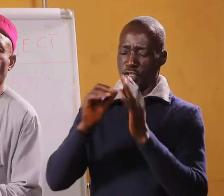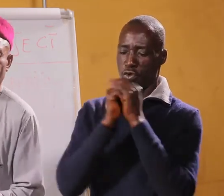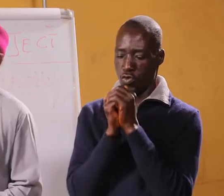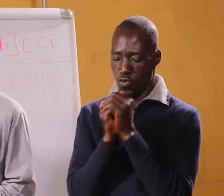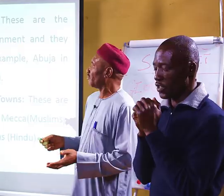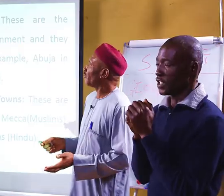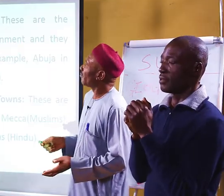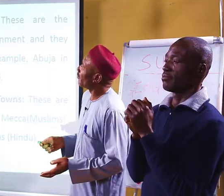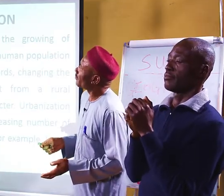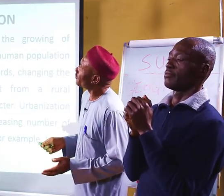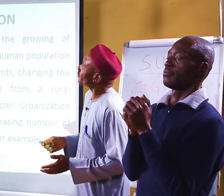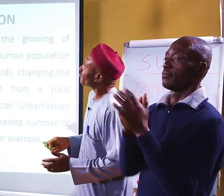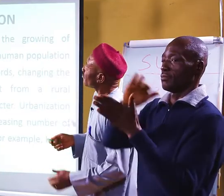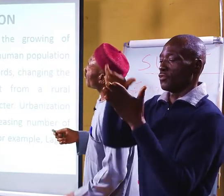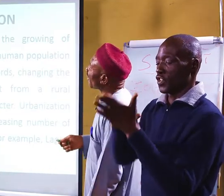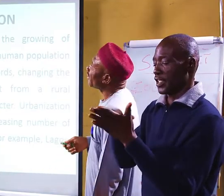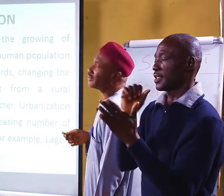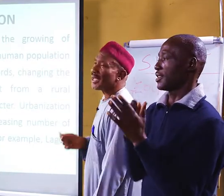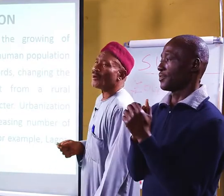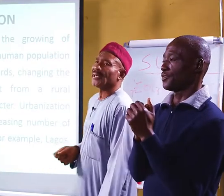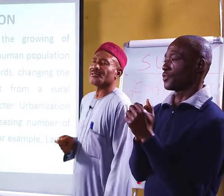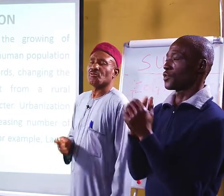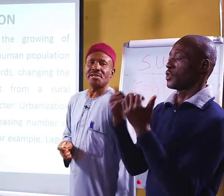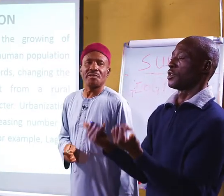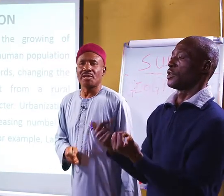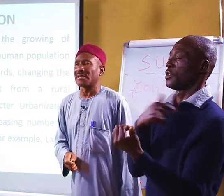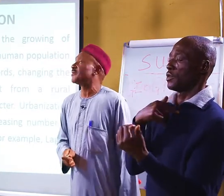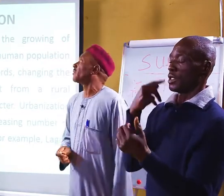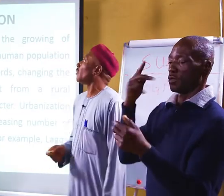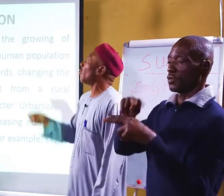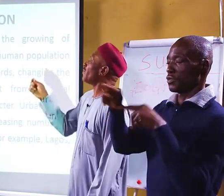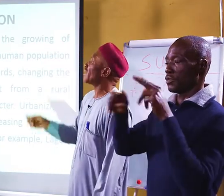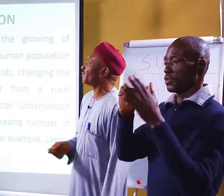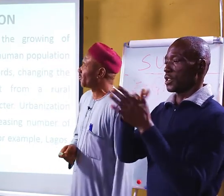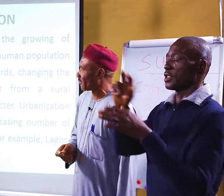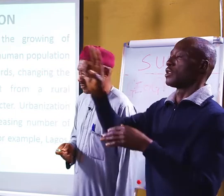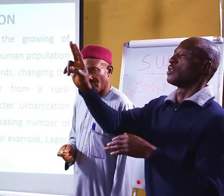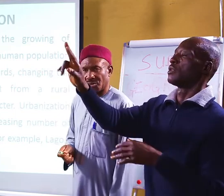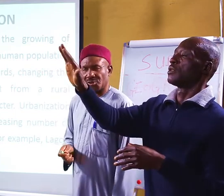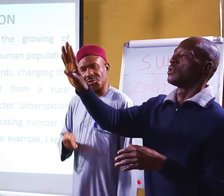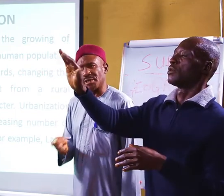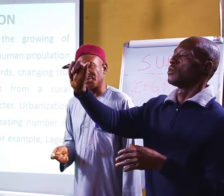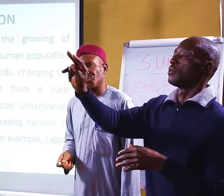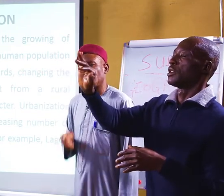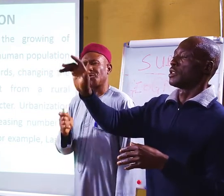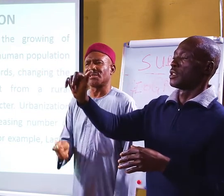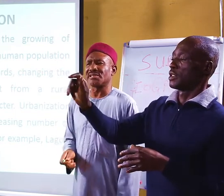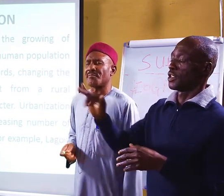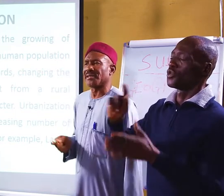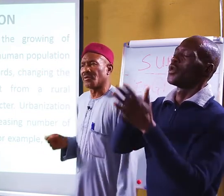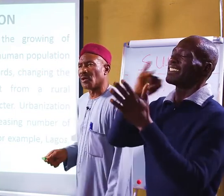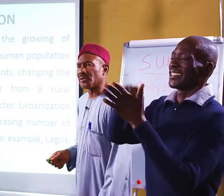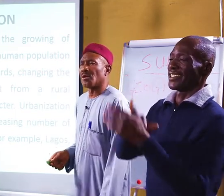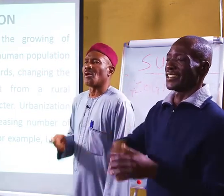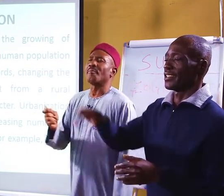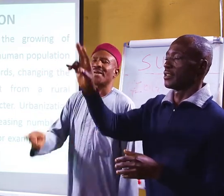of where they worship. Now, let's quickly look at Urbanization. Students, what do you understand